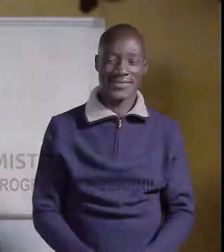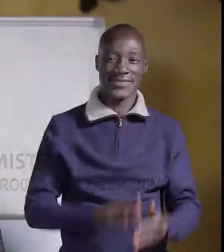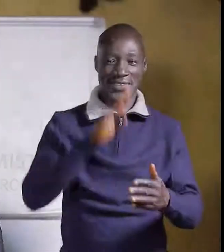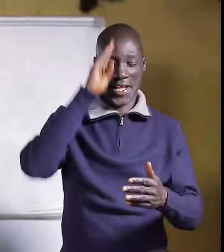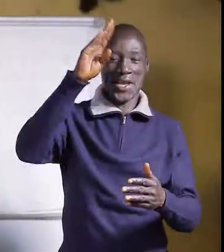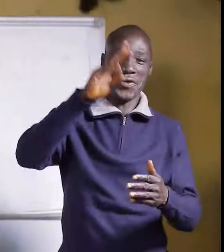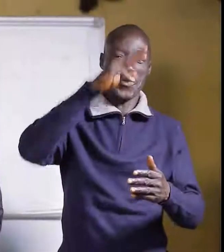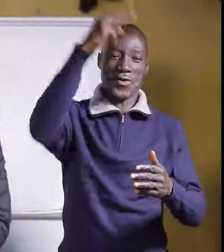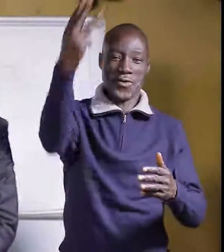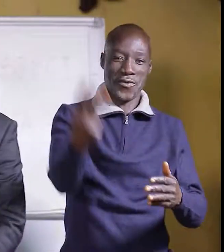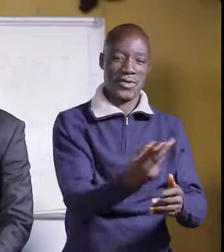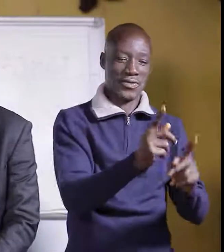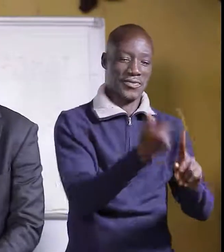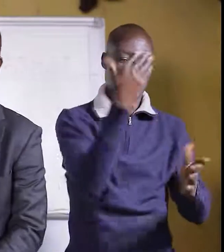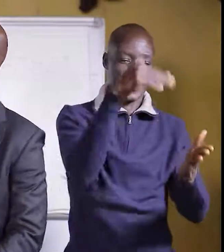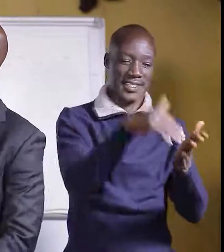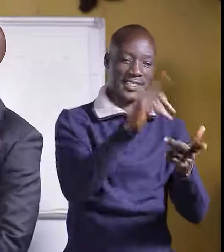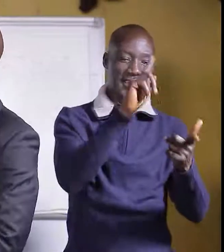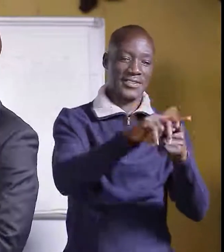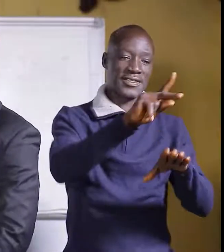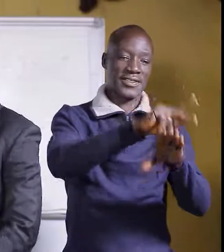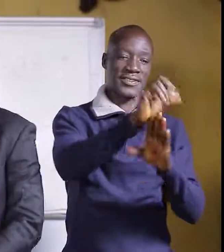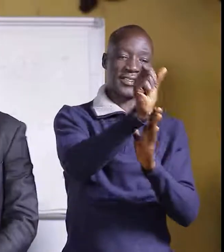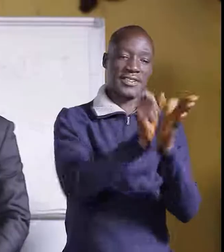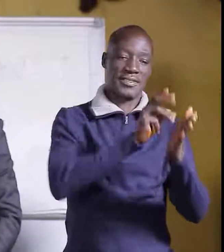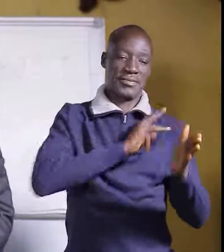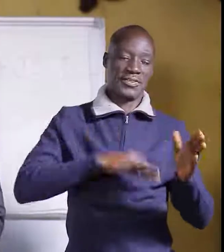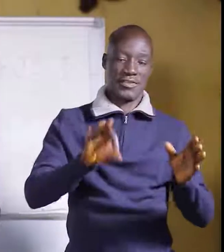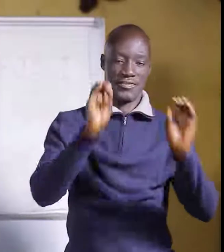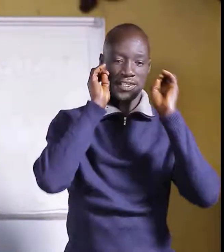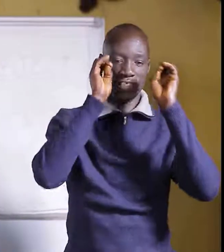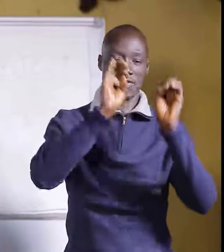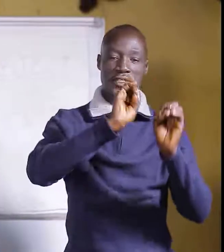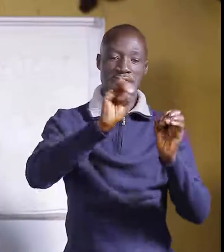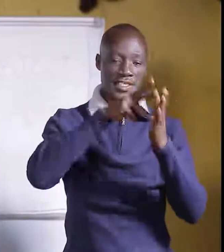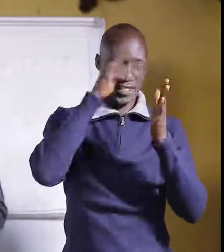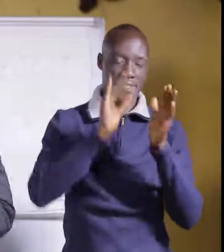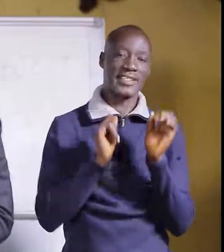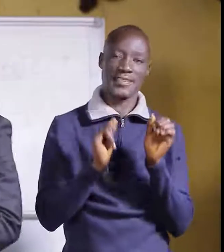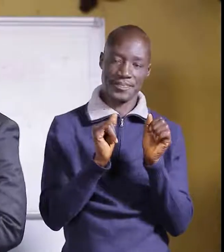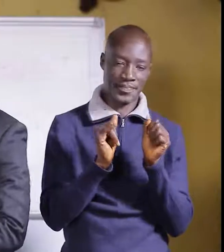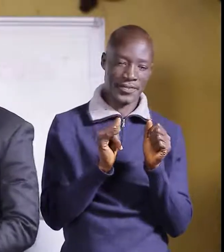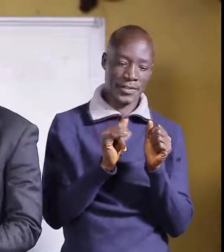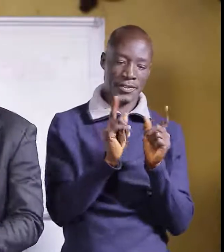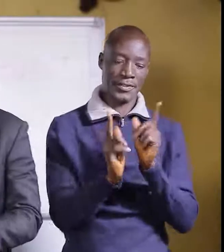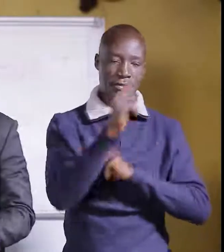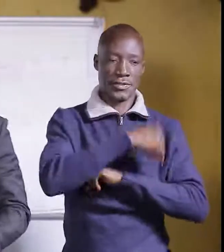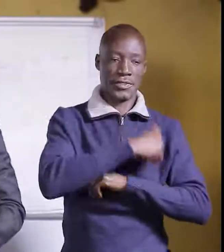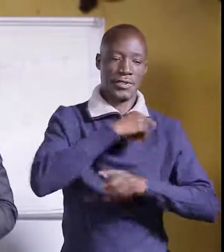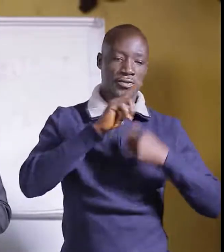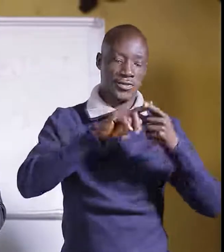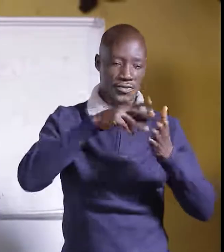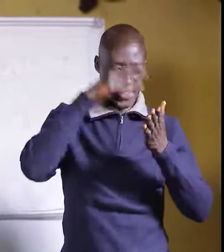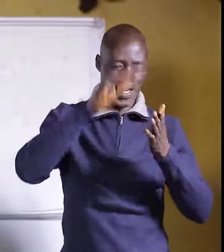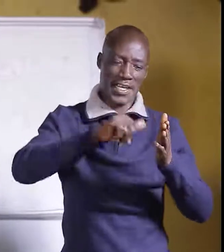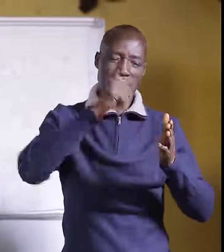Hello and welcome once again to the Kaduna State Ministry of Education e-learning platform. Today we'll be taking another episode